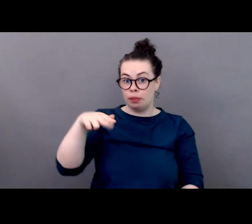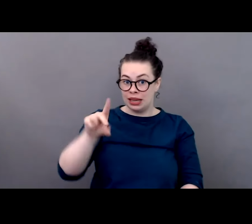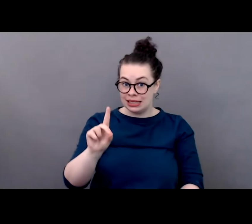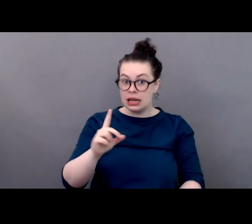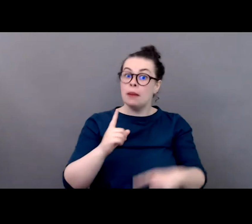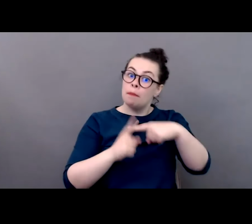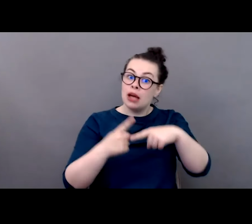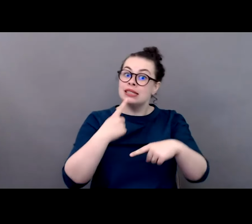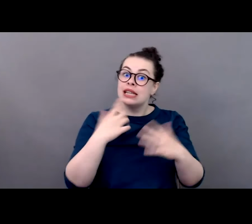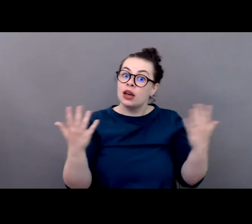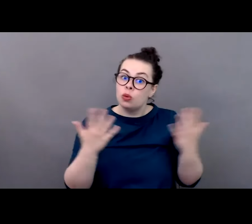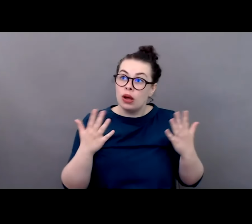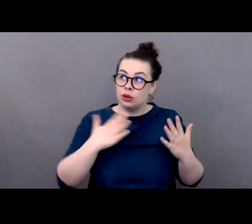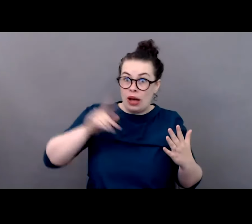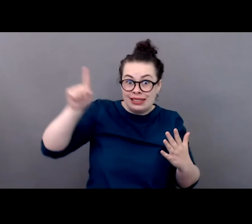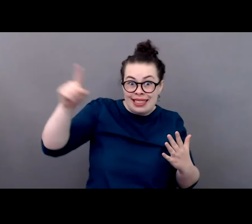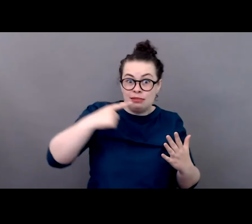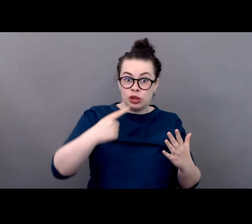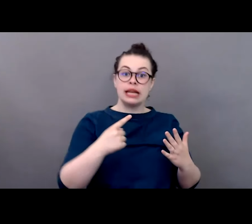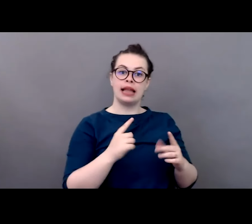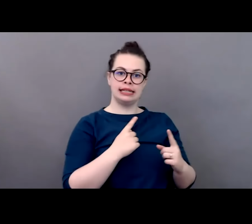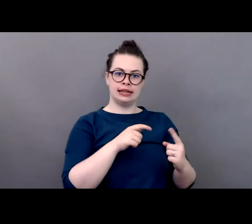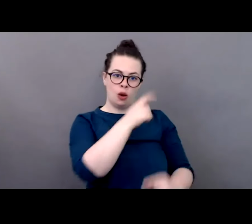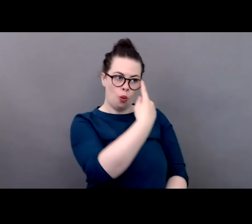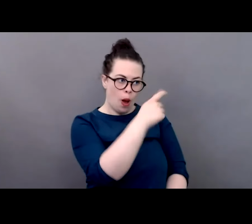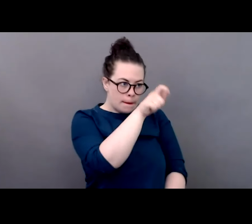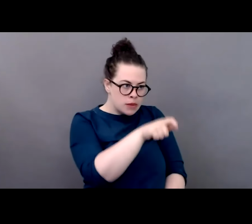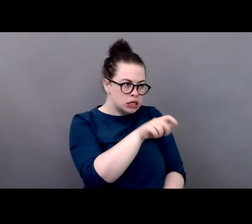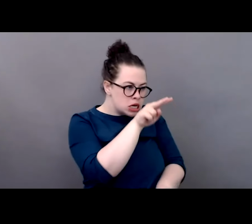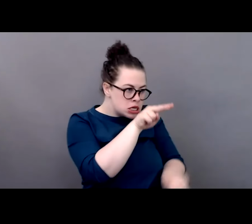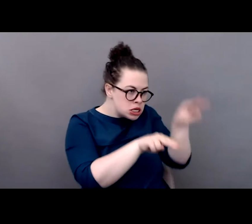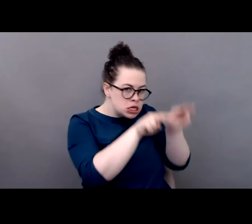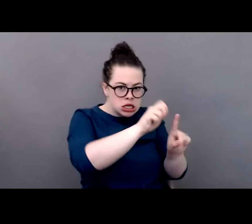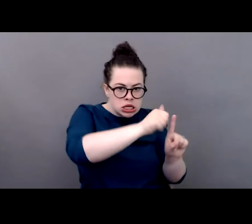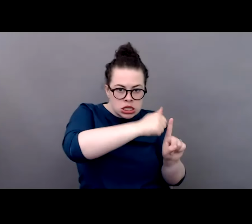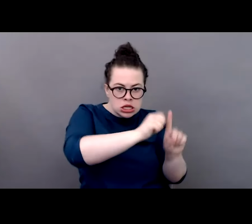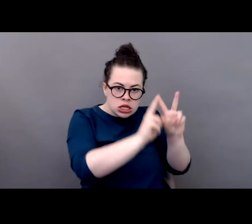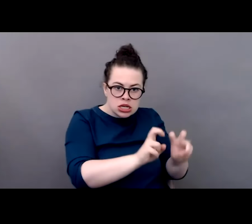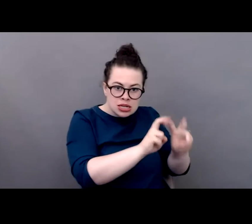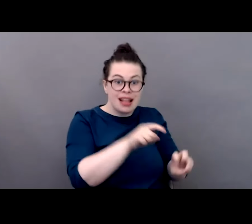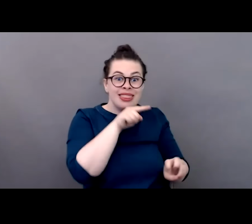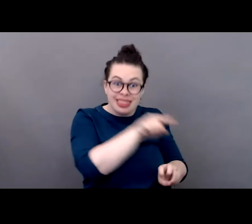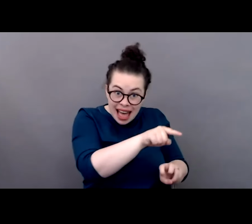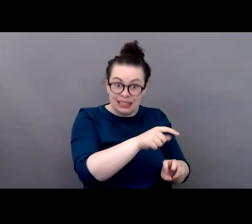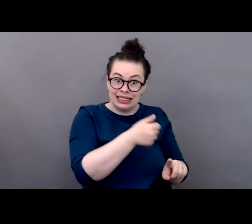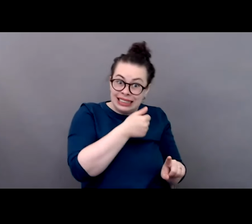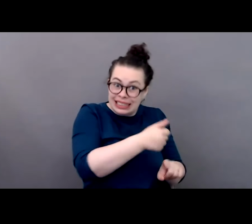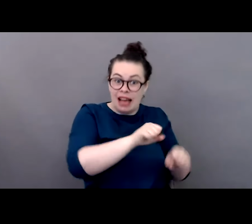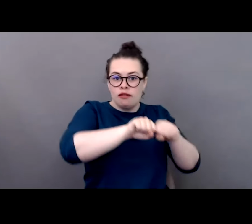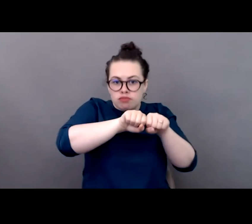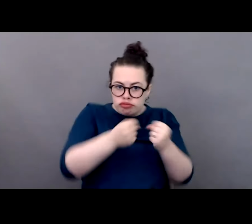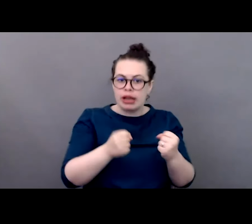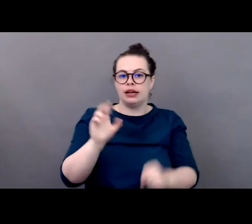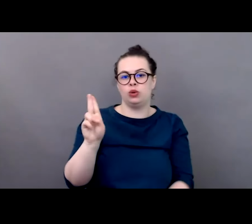assessments themselves are clearly violating the CRPD committee, regardless of their outcomes. So that would be a very clear standard, and to